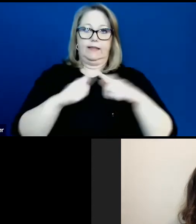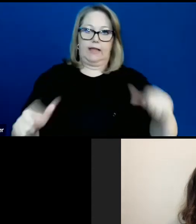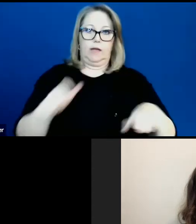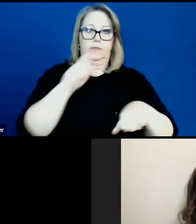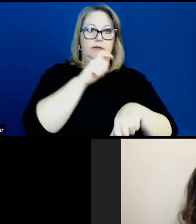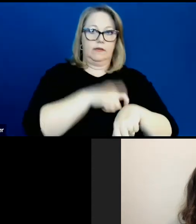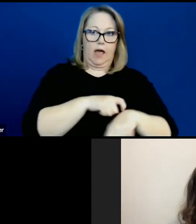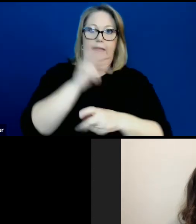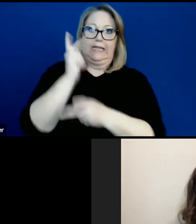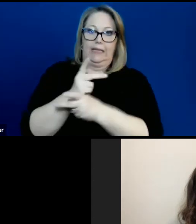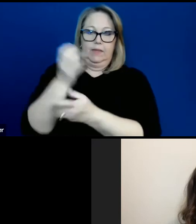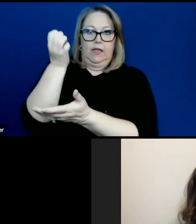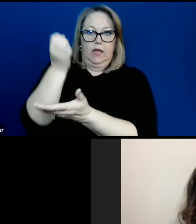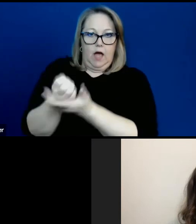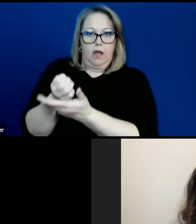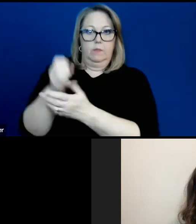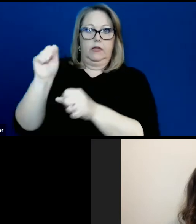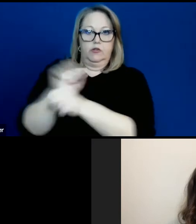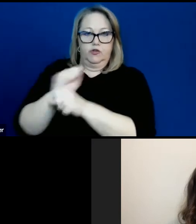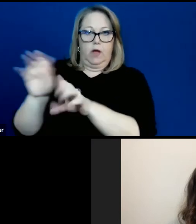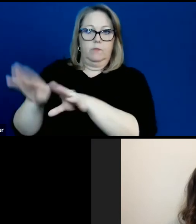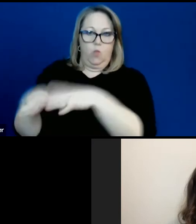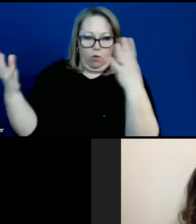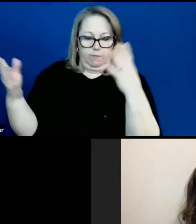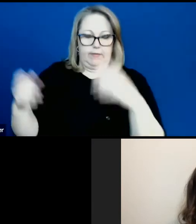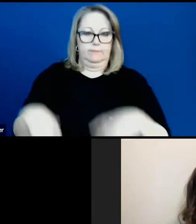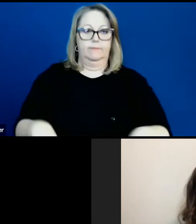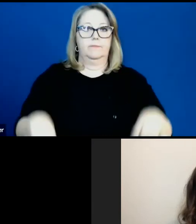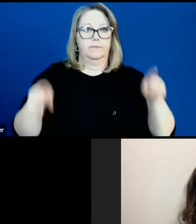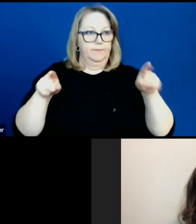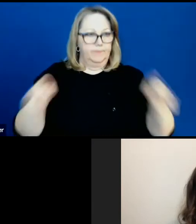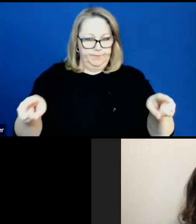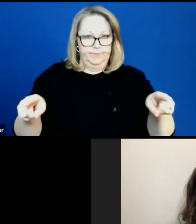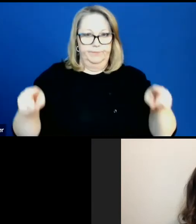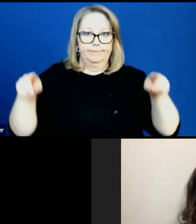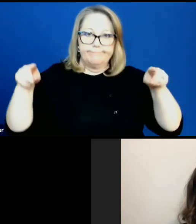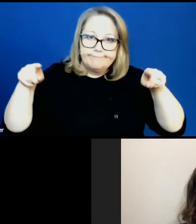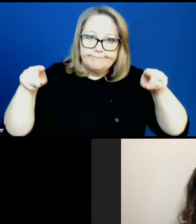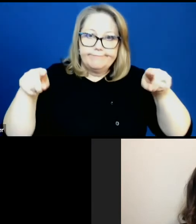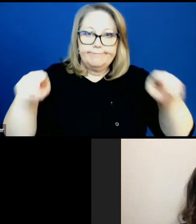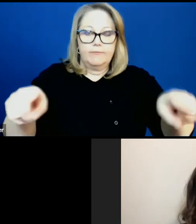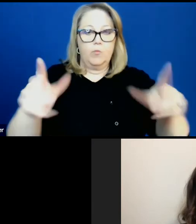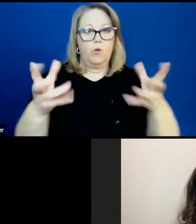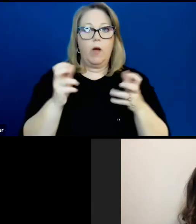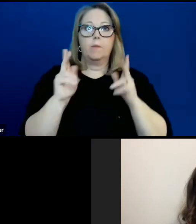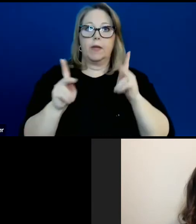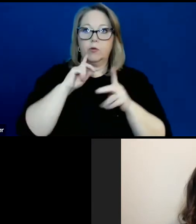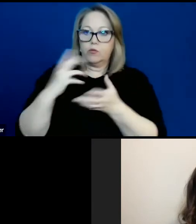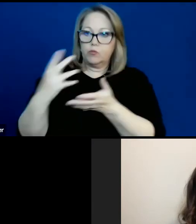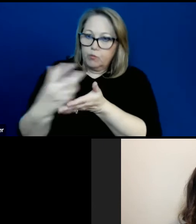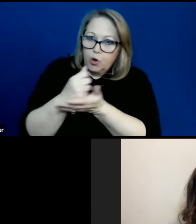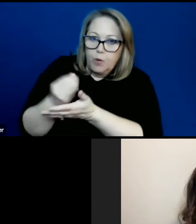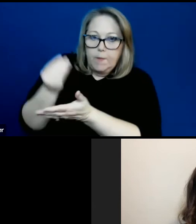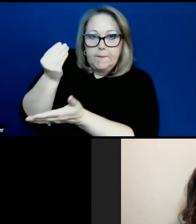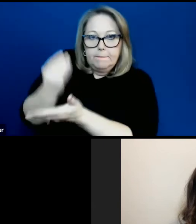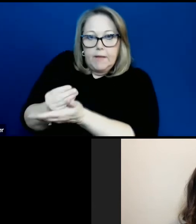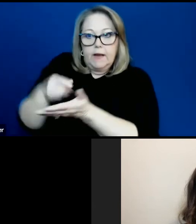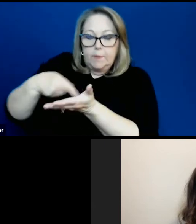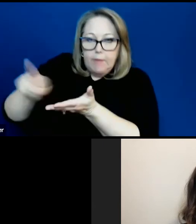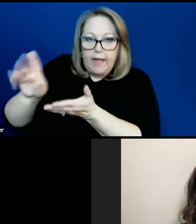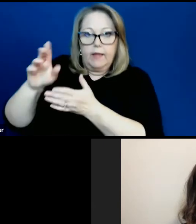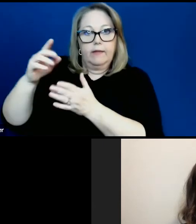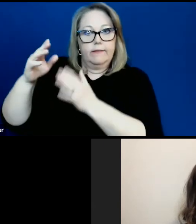jobs going as possible. Allowing families to pay their bills. keep their homes, feed their kids. But